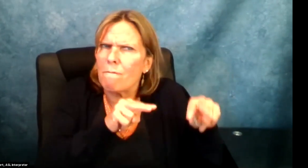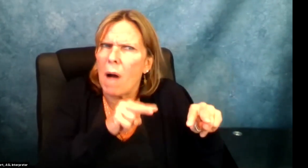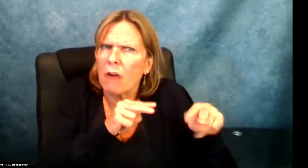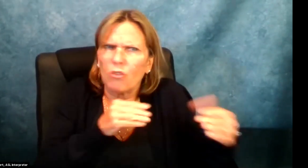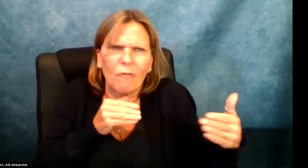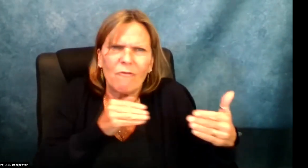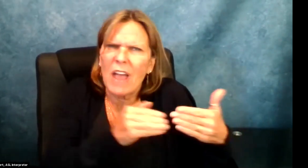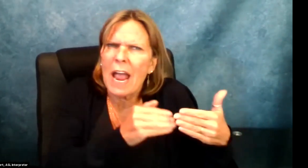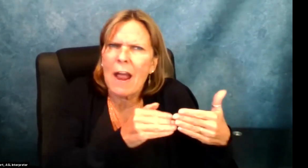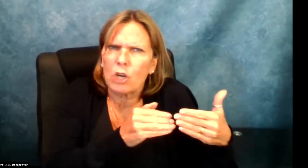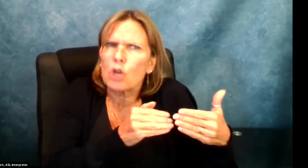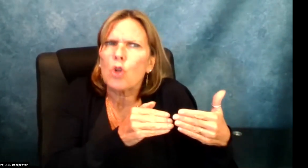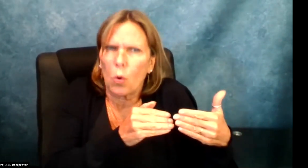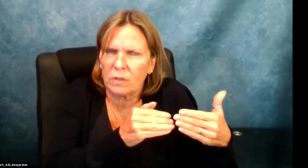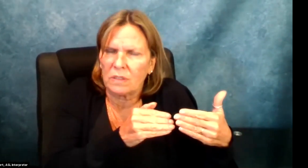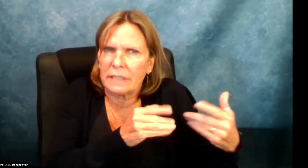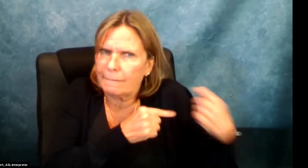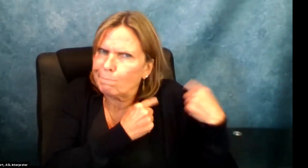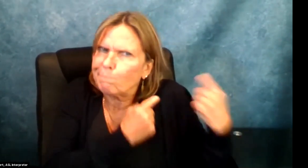identified